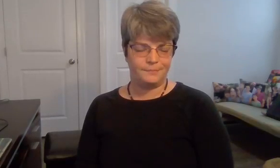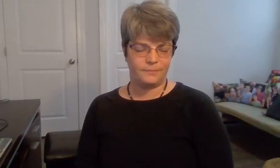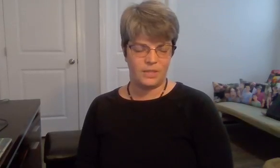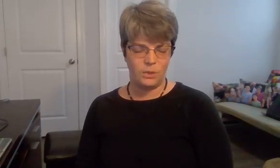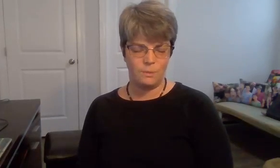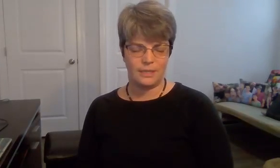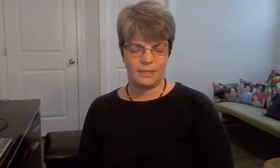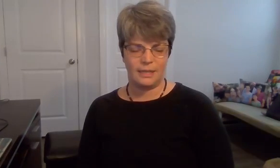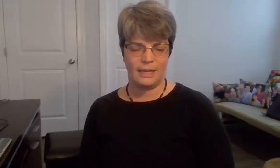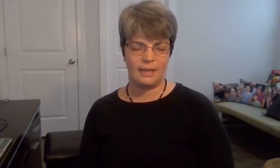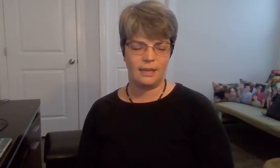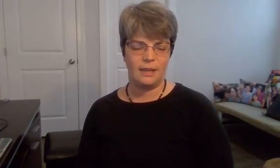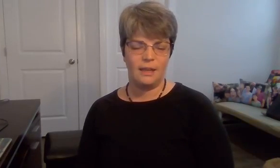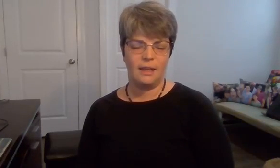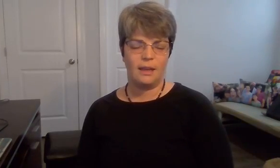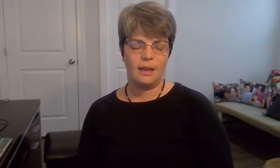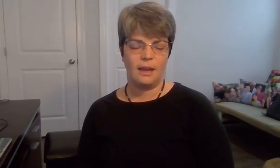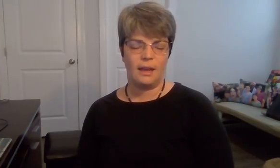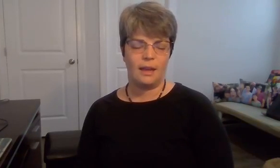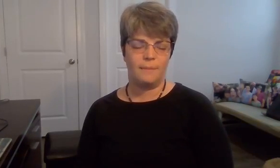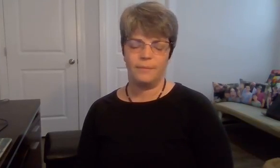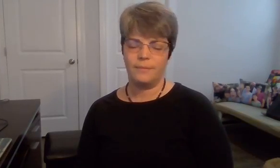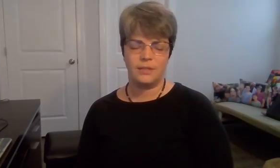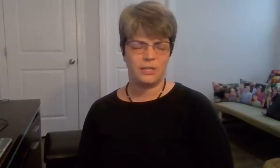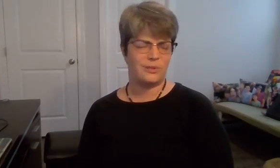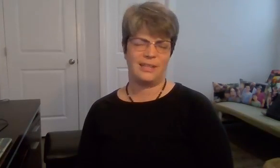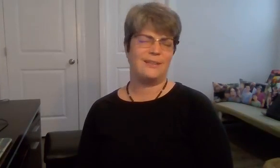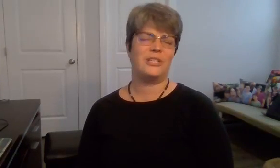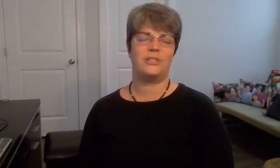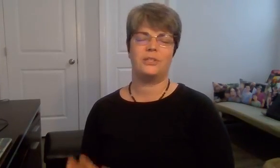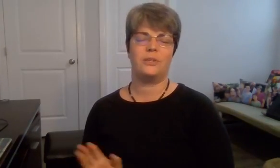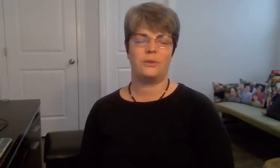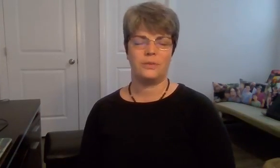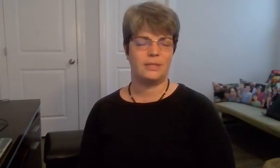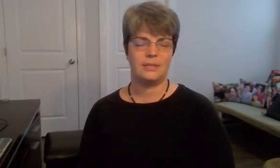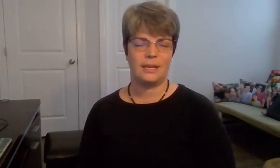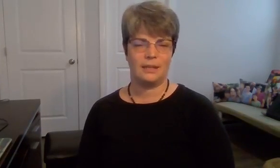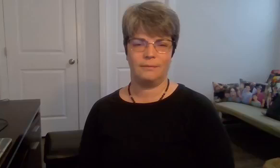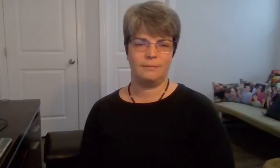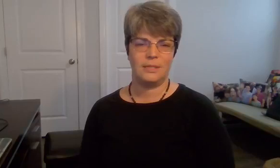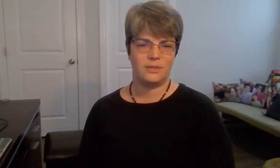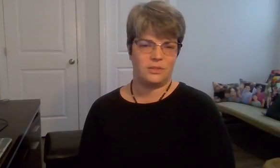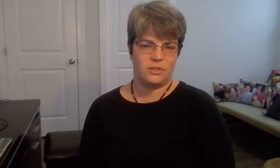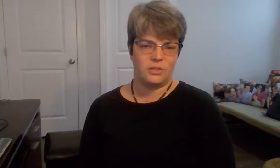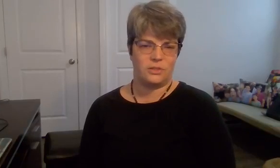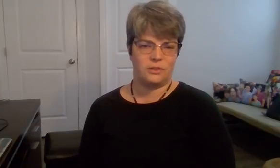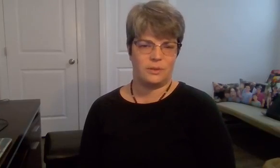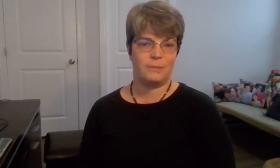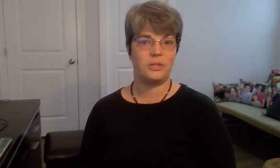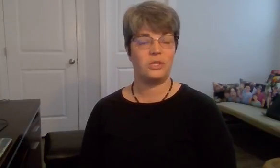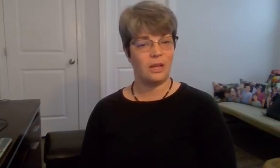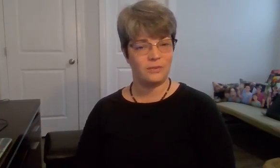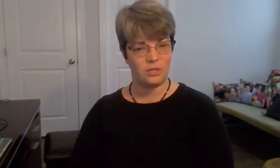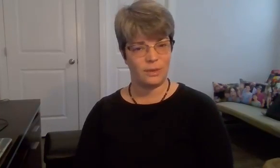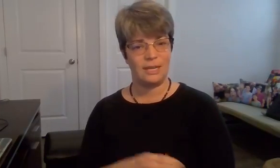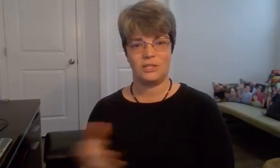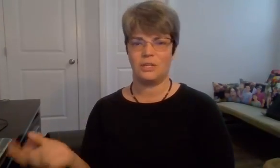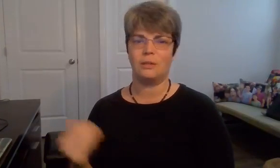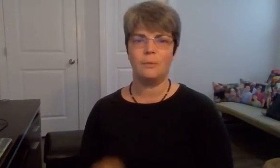the tubes done. And the doctor's like, no, she's just so used to signing. She's just used to it. But sure enough, she went in and she had double